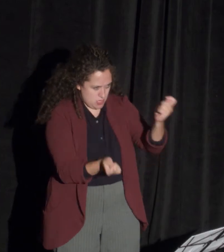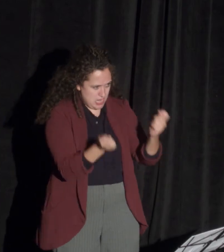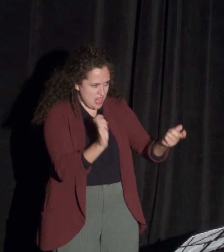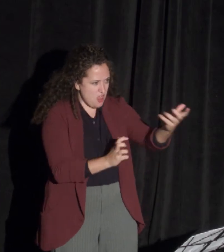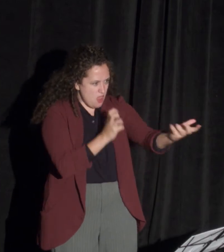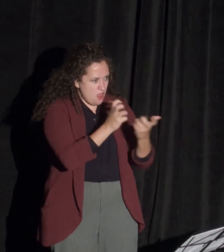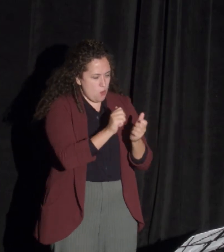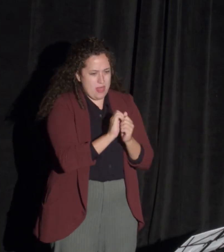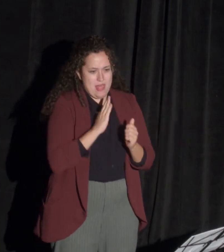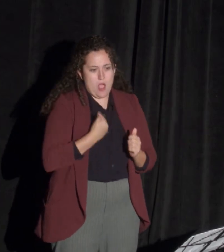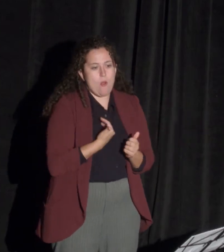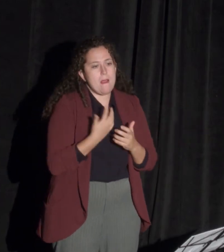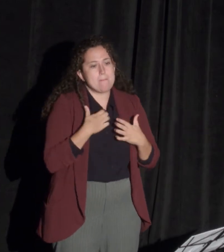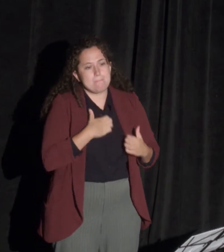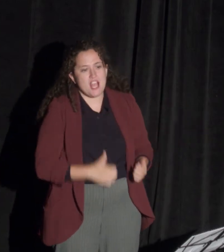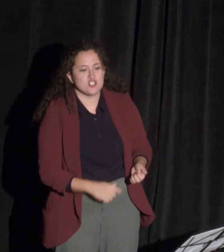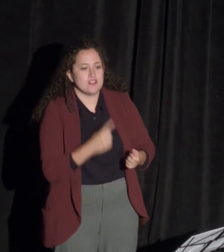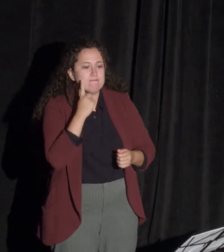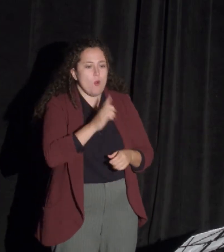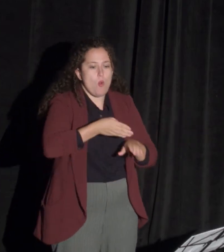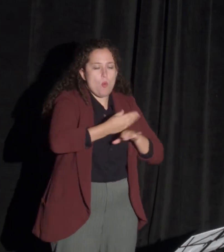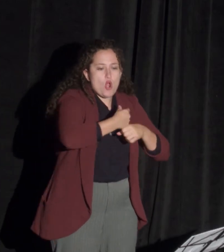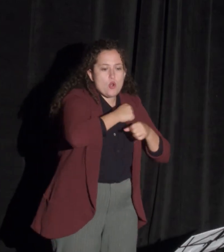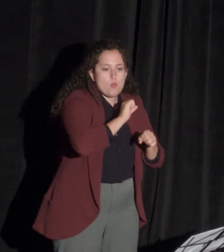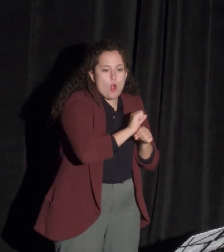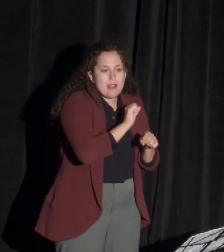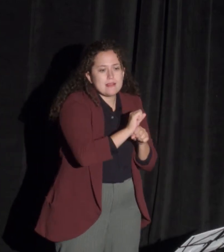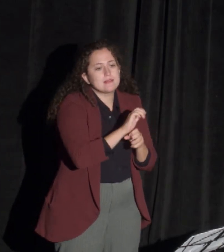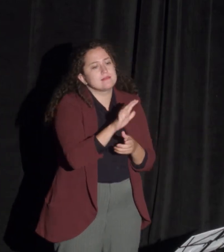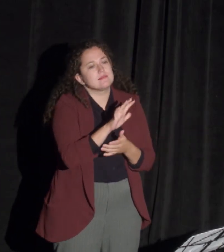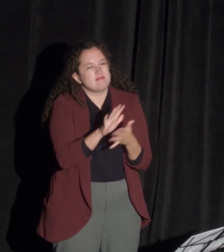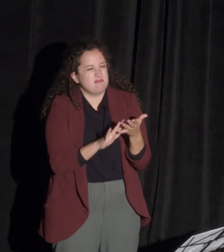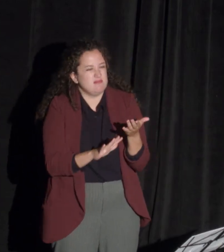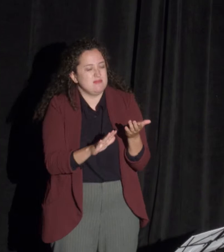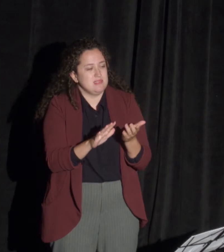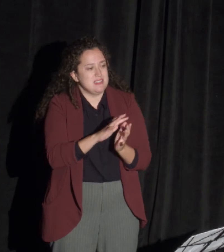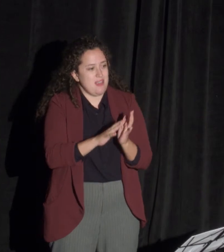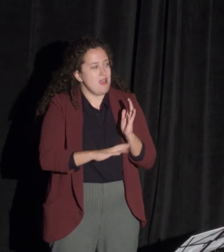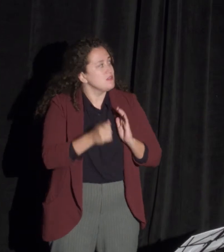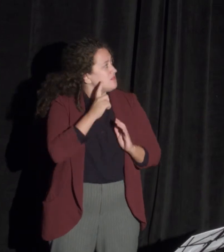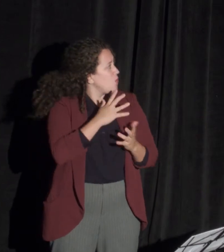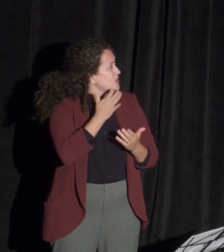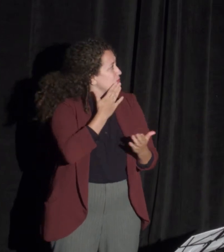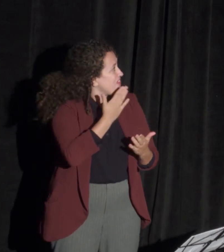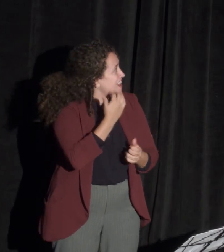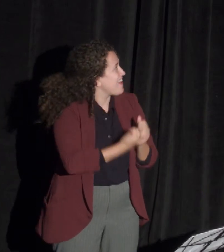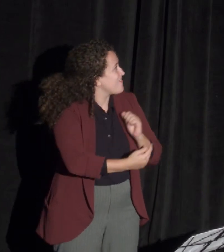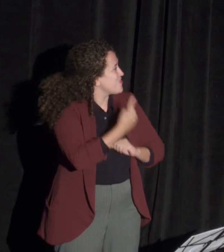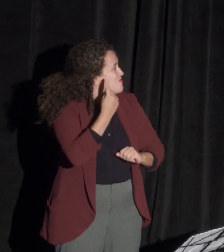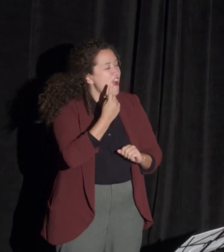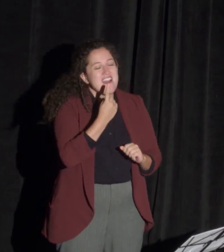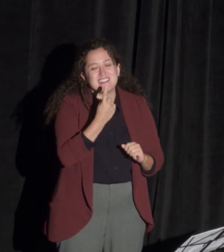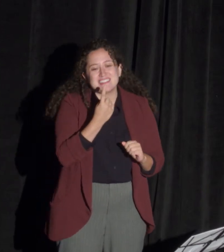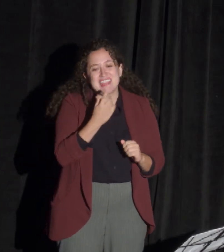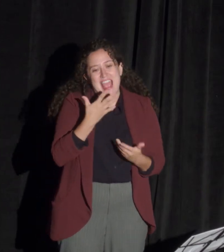woodworking. I want to thank the committee for allowing me to present this, and I wish all the participants the best of luck.